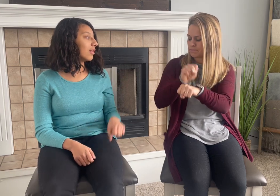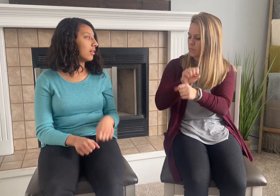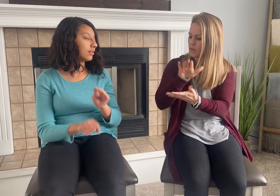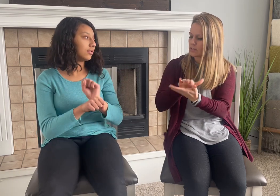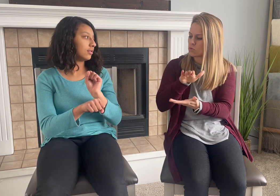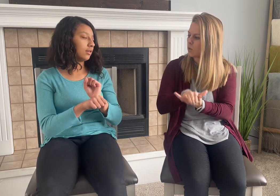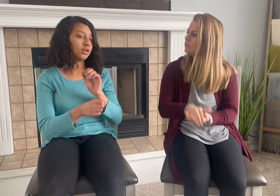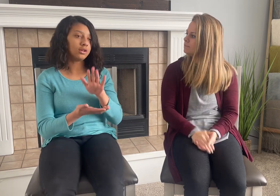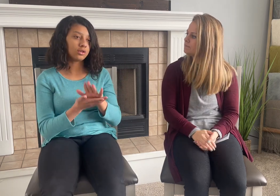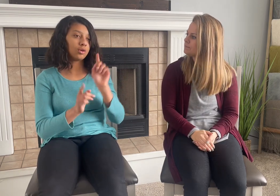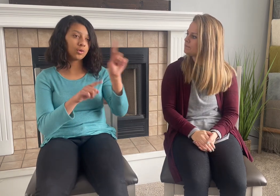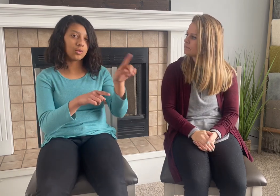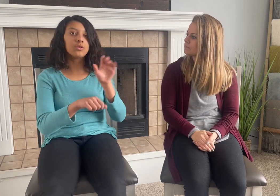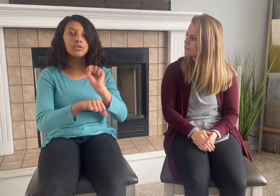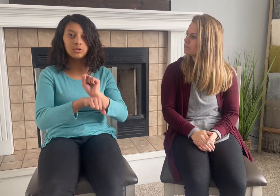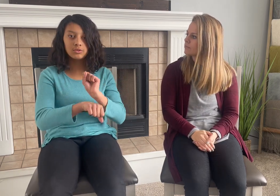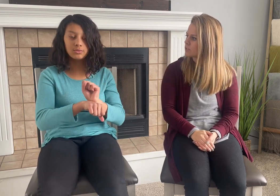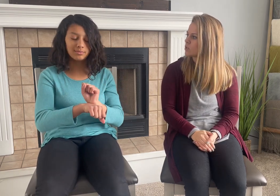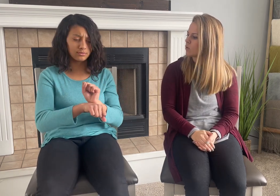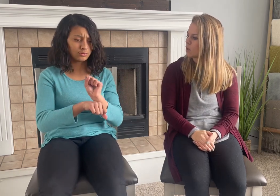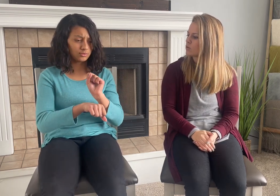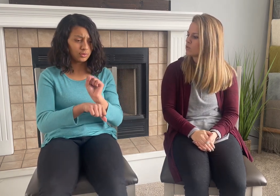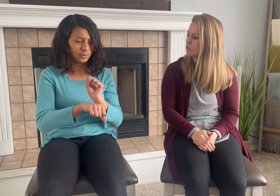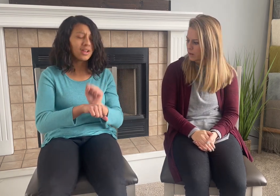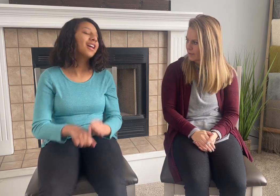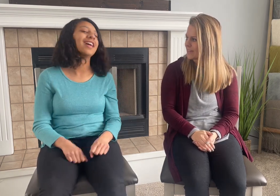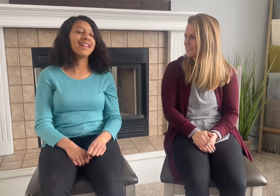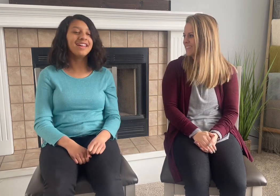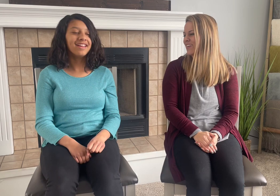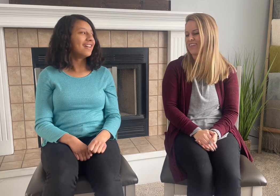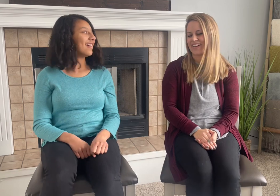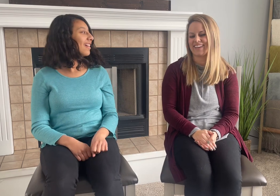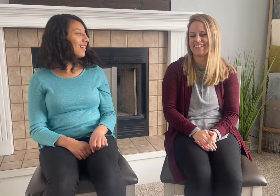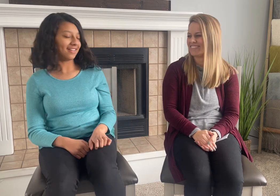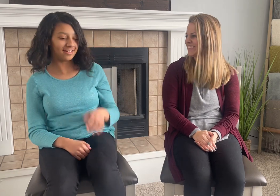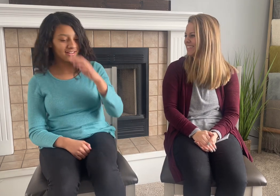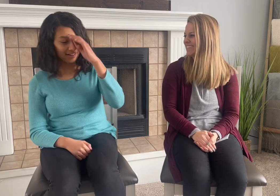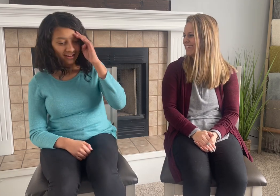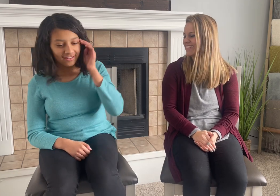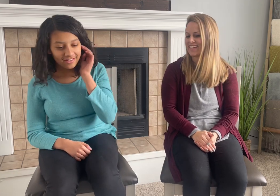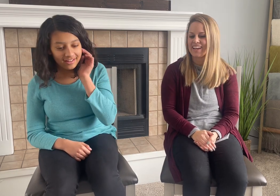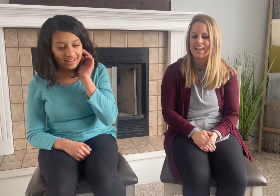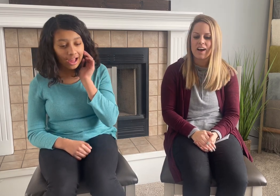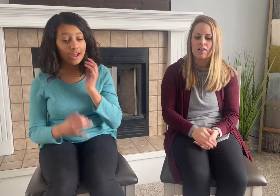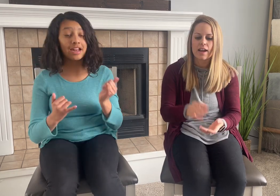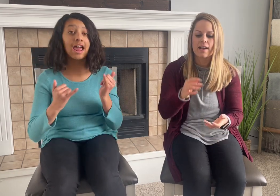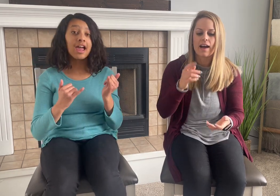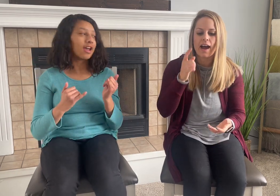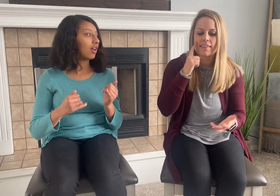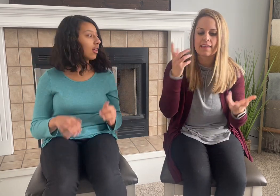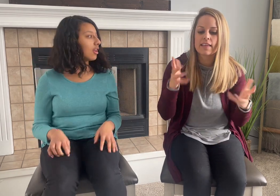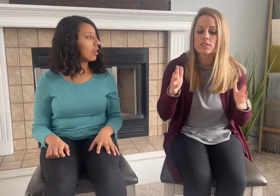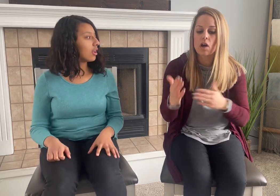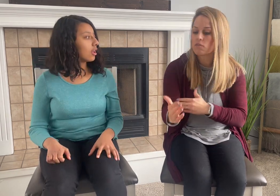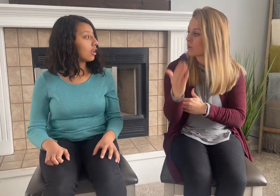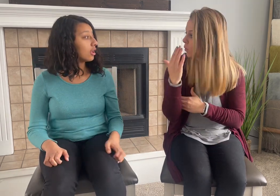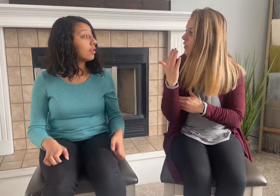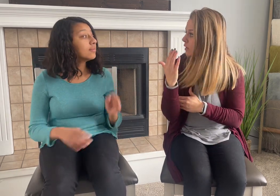Work and school. So go to work. Yes. Go to work. All right. I think that's all of our morning